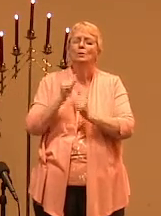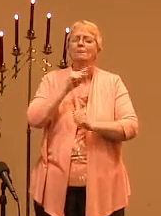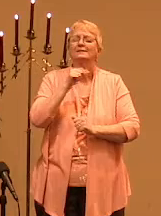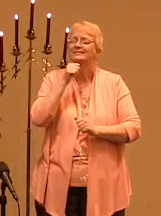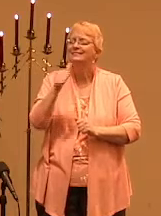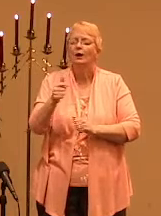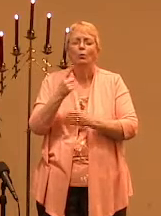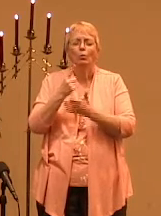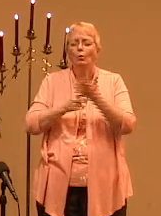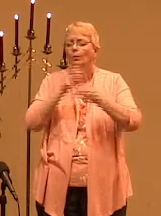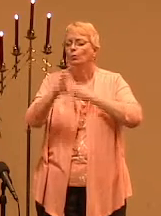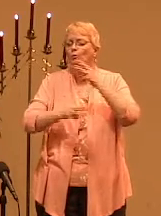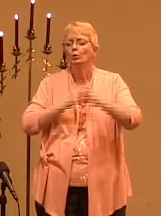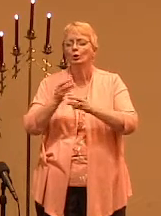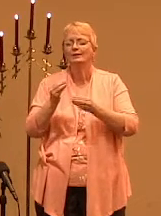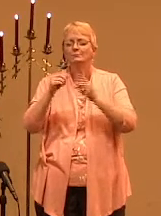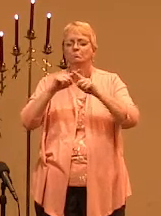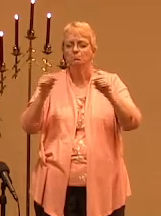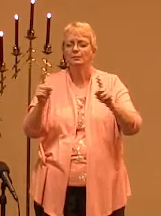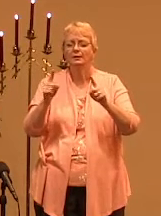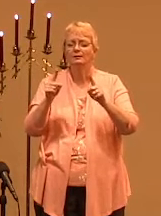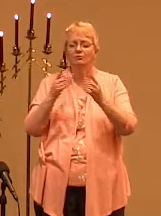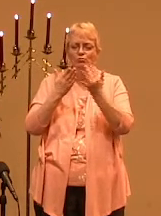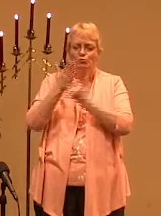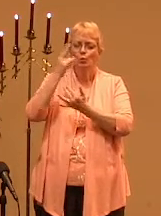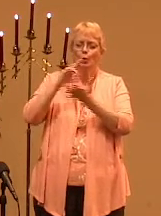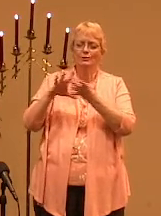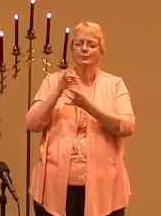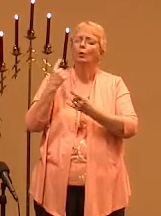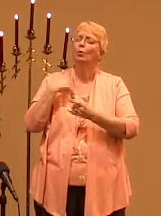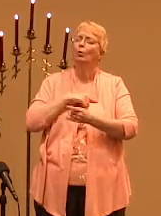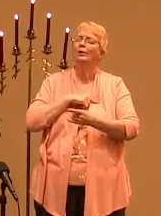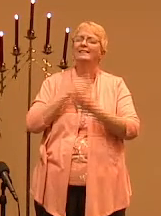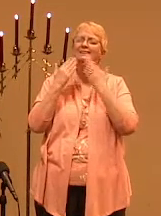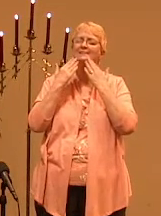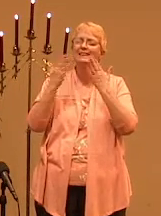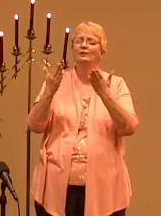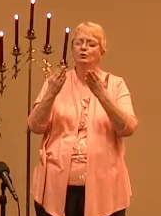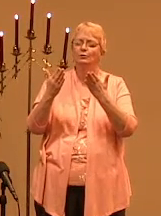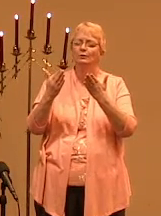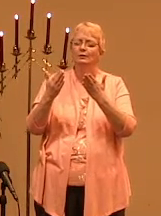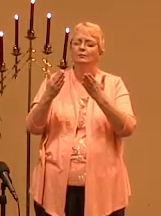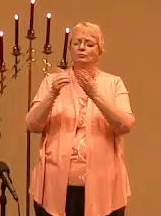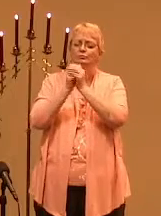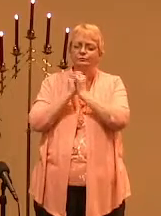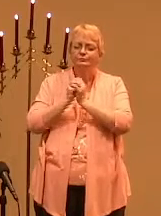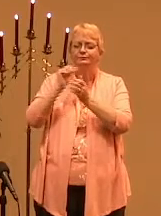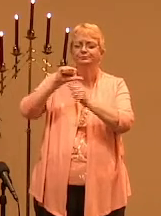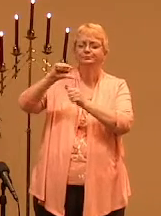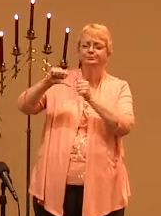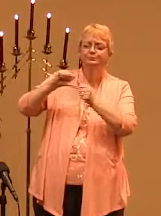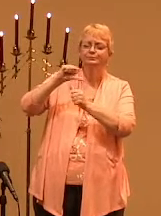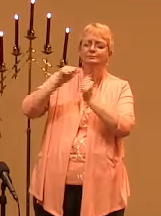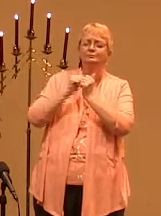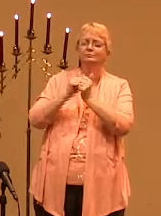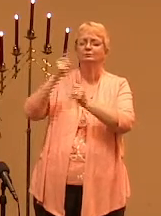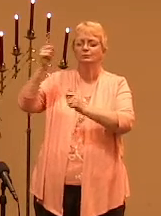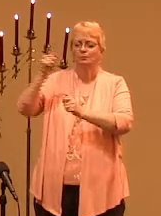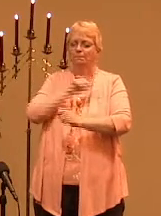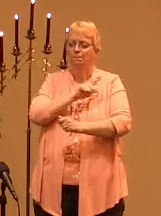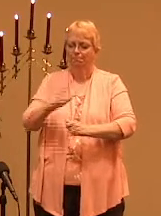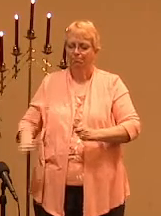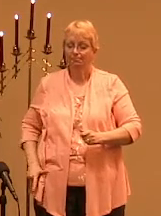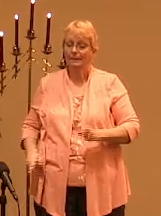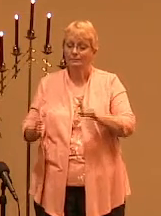as the world gives. Oh, we thank you, Lord. We celebrate that. We worship you. for the relationship that we have. And I